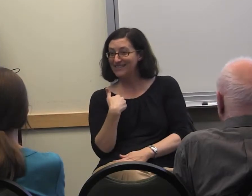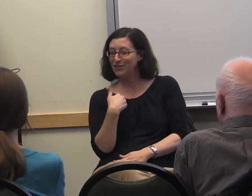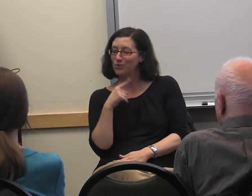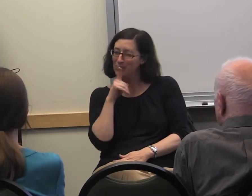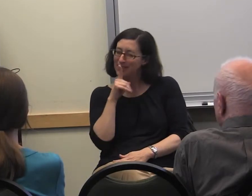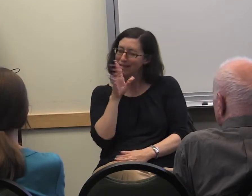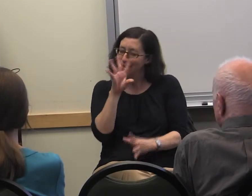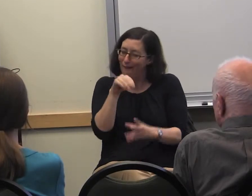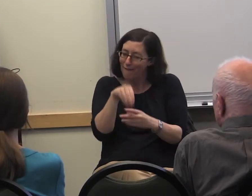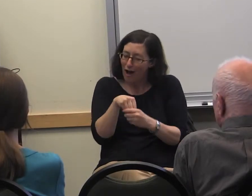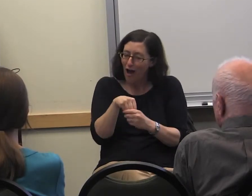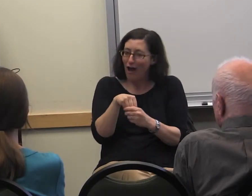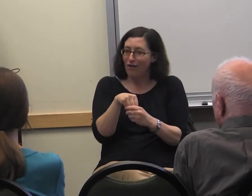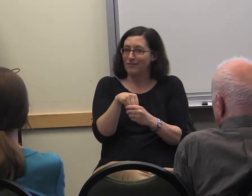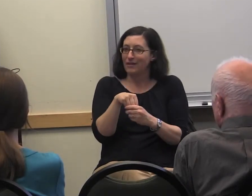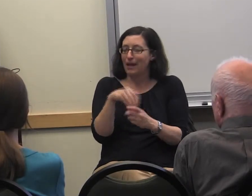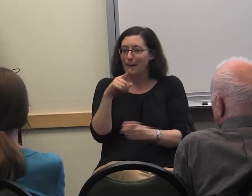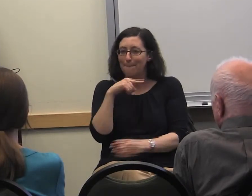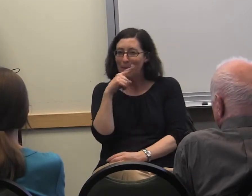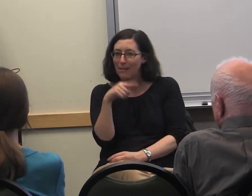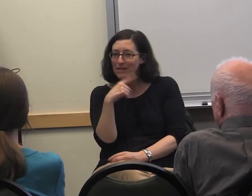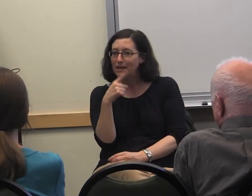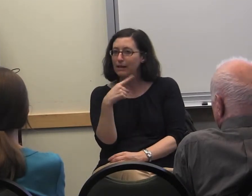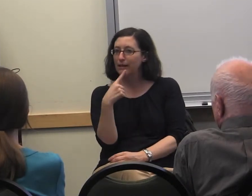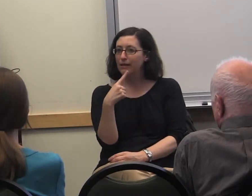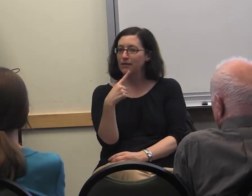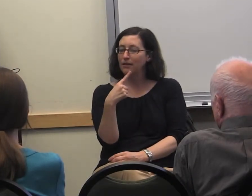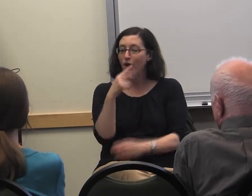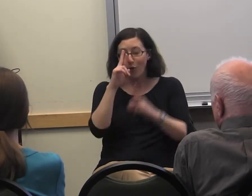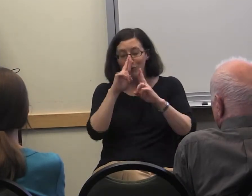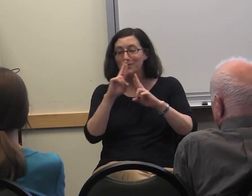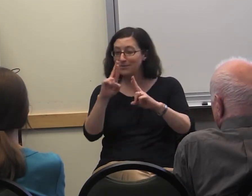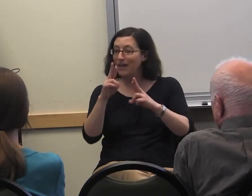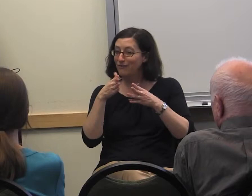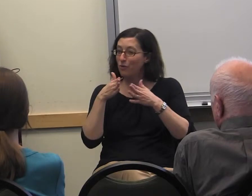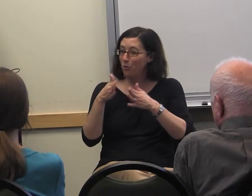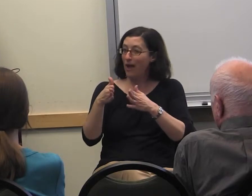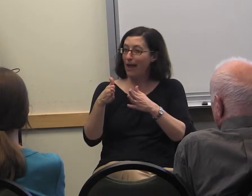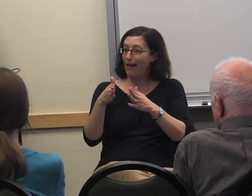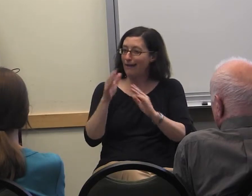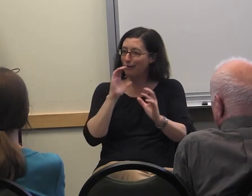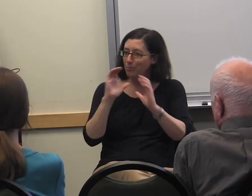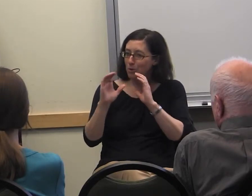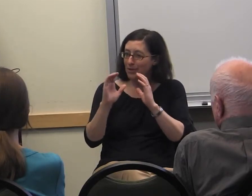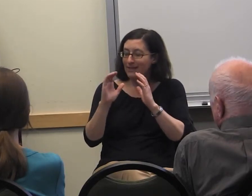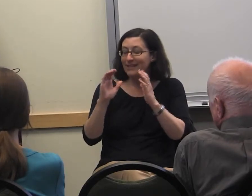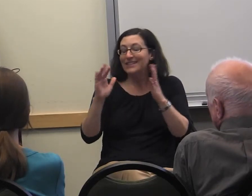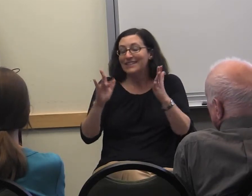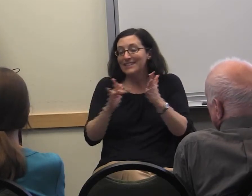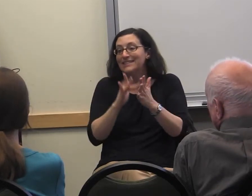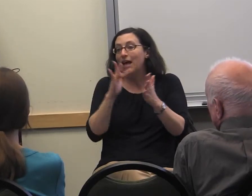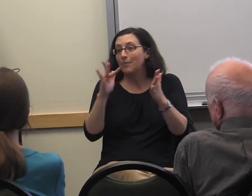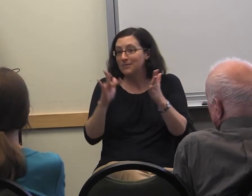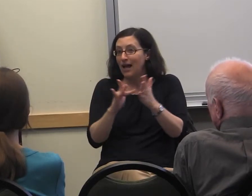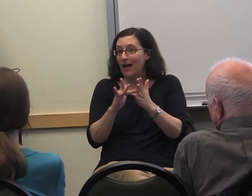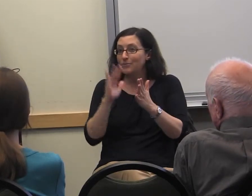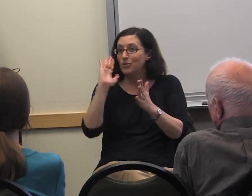them in a public and a respectful way, and some of the time you'll make